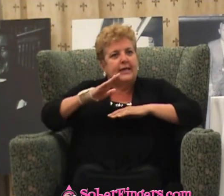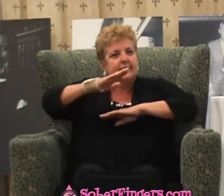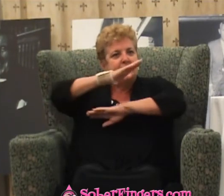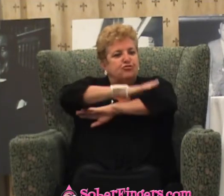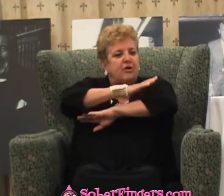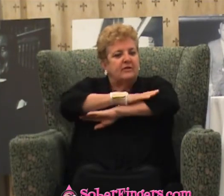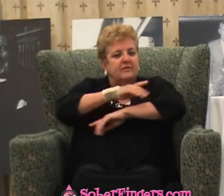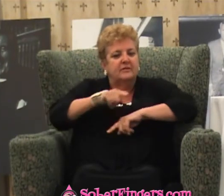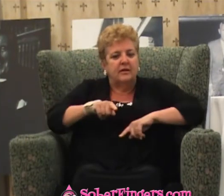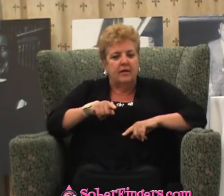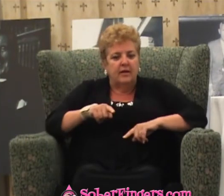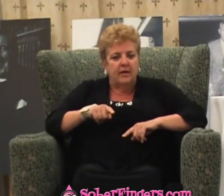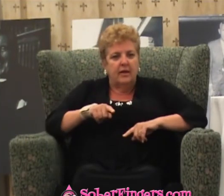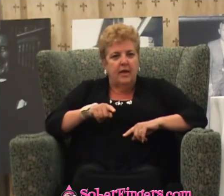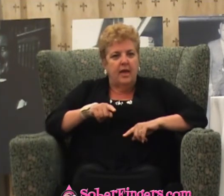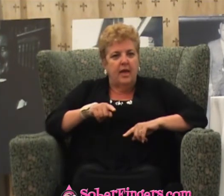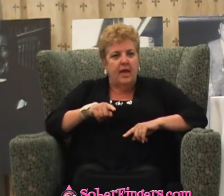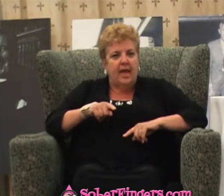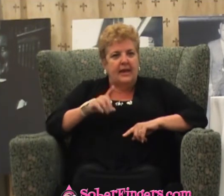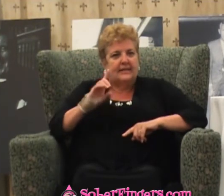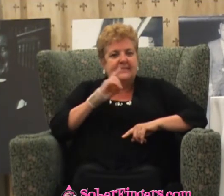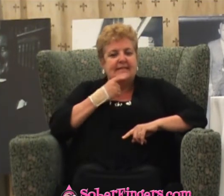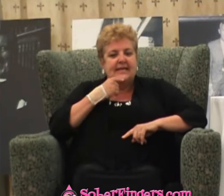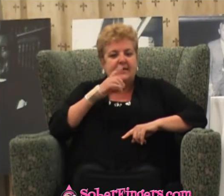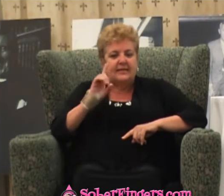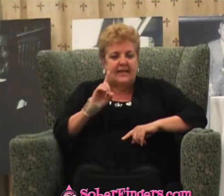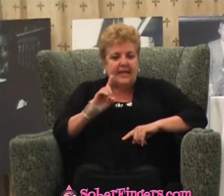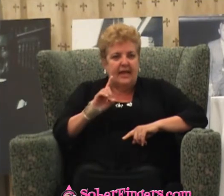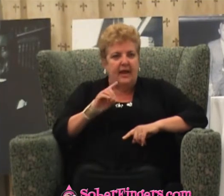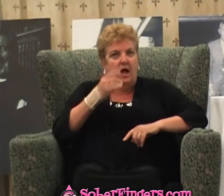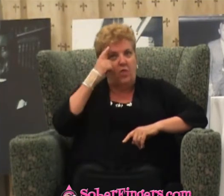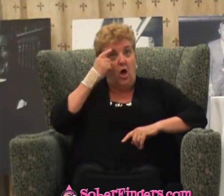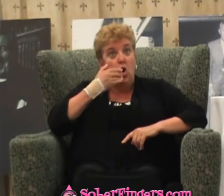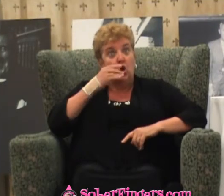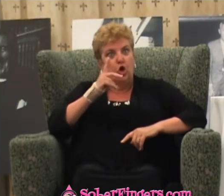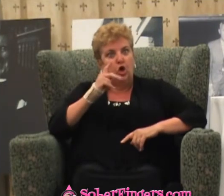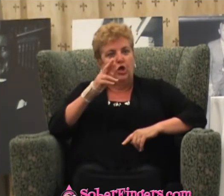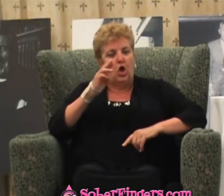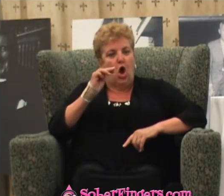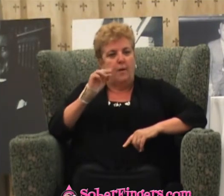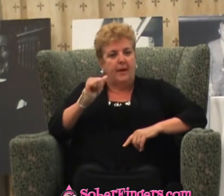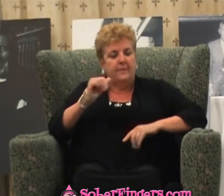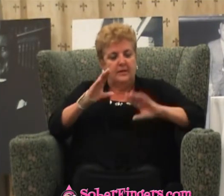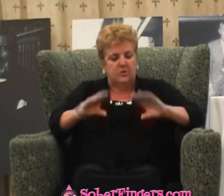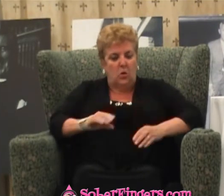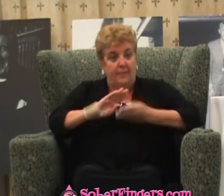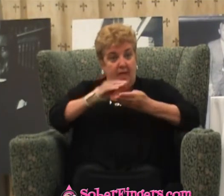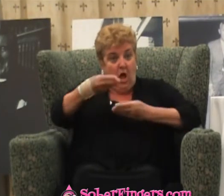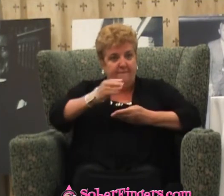it. There's a D string. Good karma, dude. And so I picked up the envelope, and underneath it was a little white